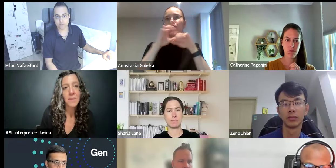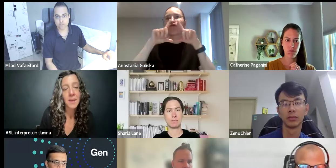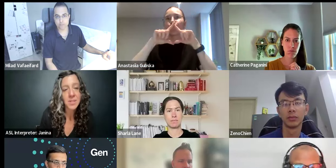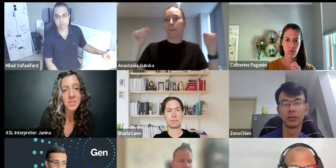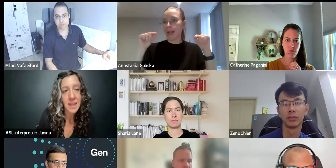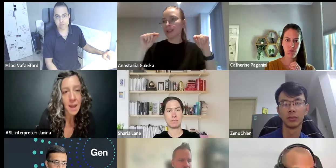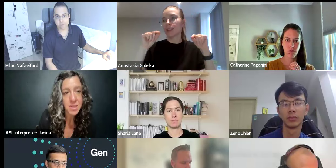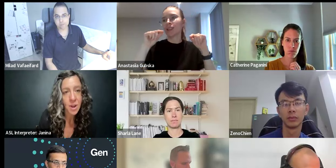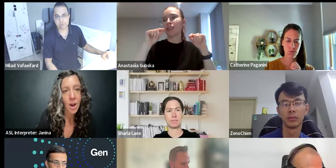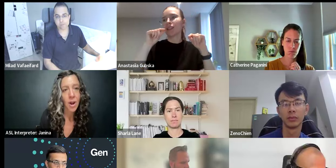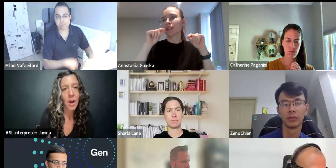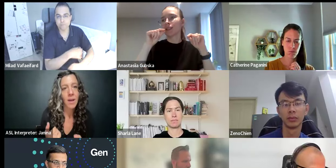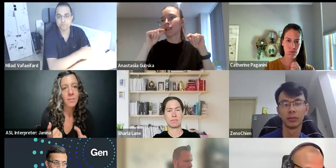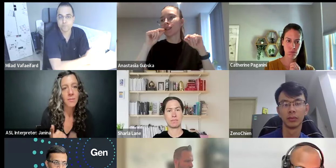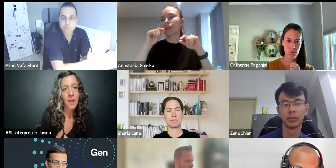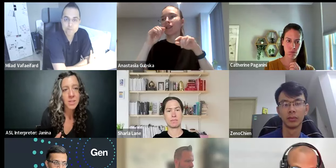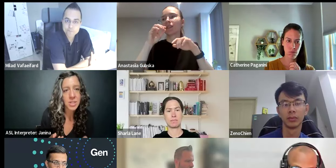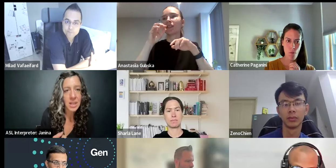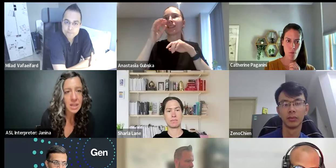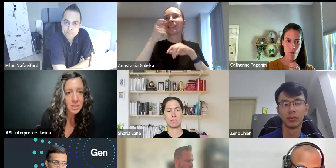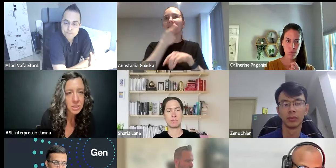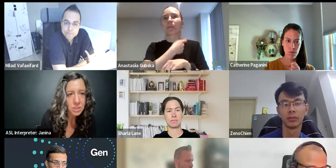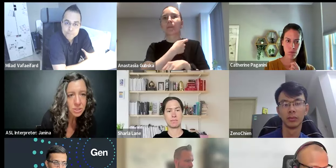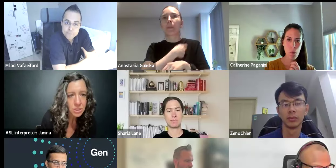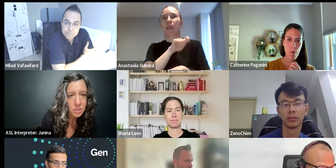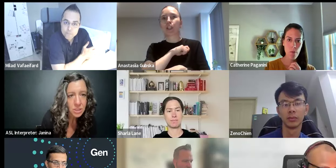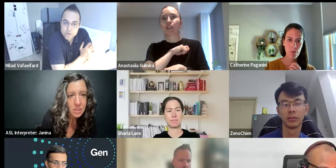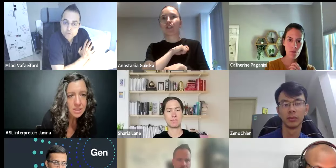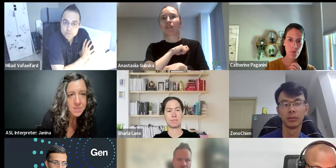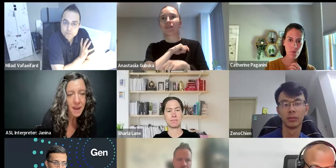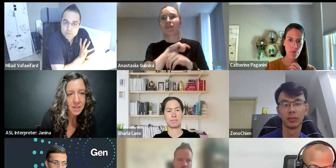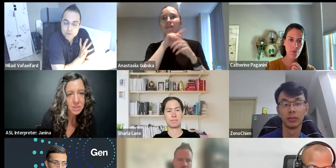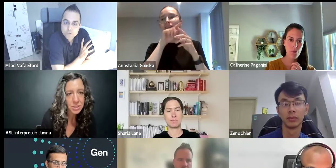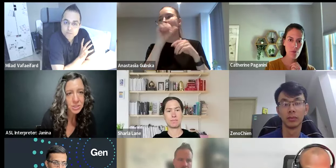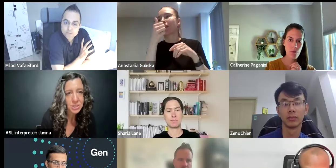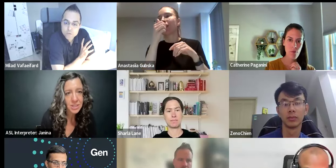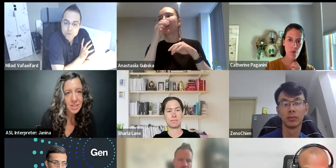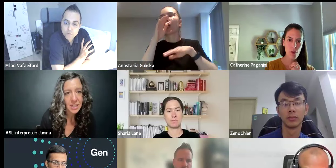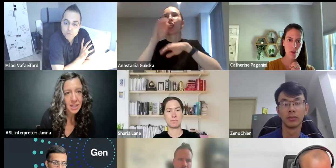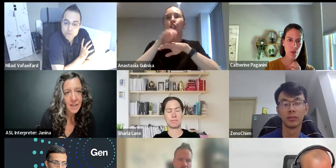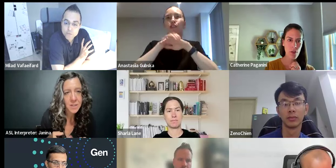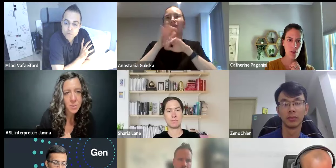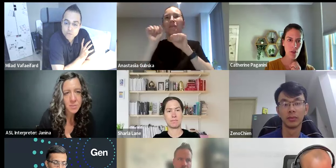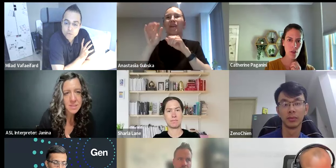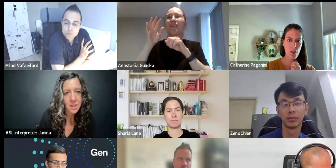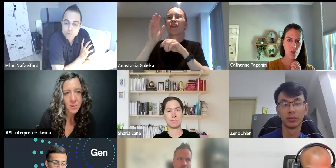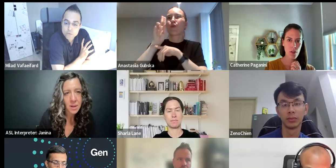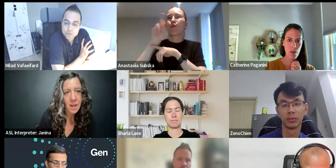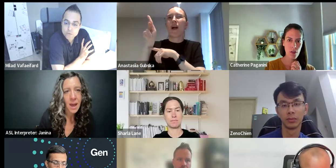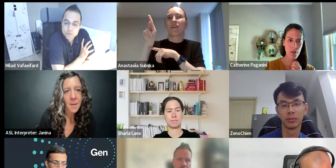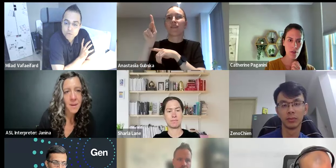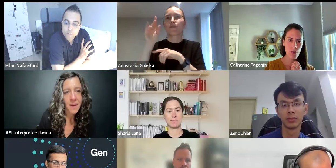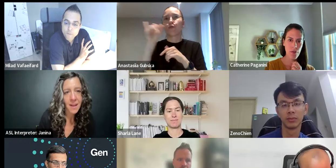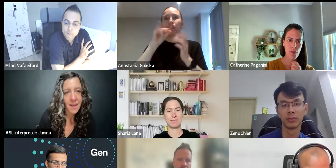The top languages in caption are French, English, Spanish, and the interpreter missed another